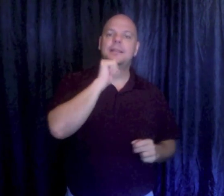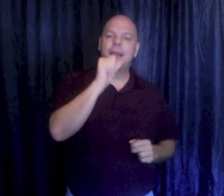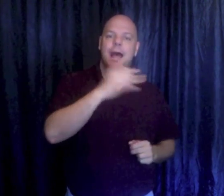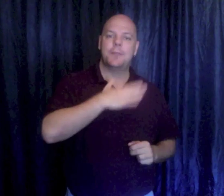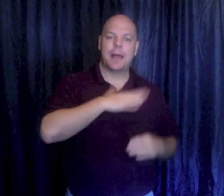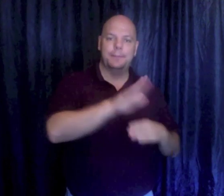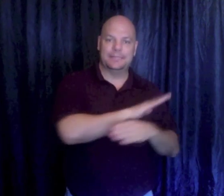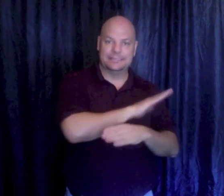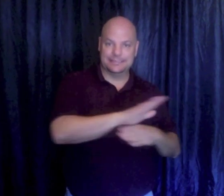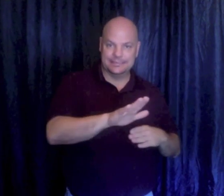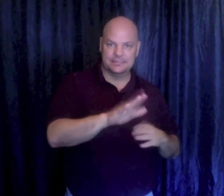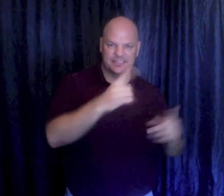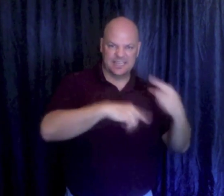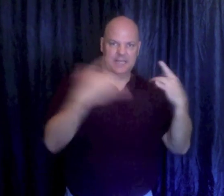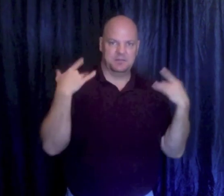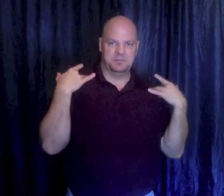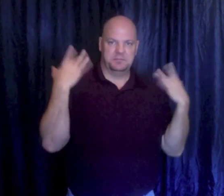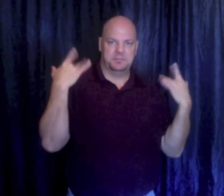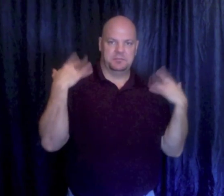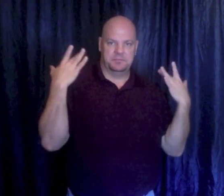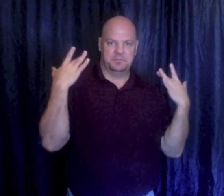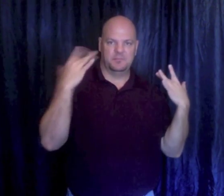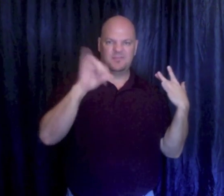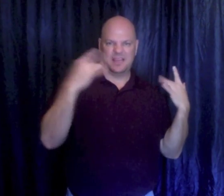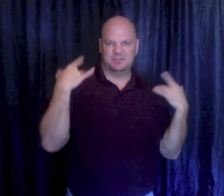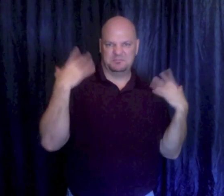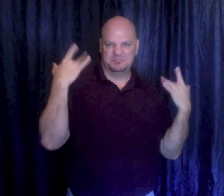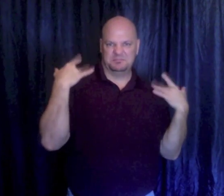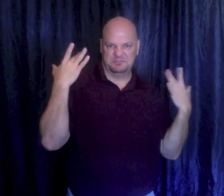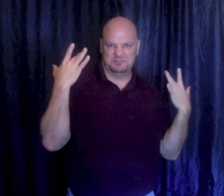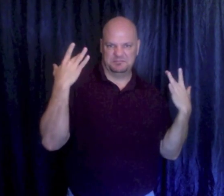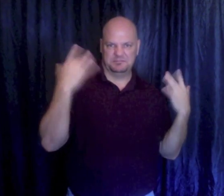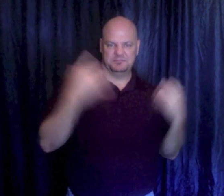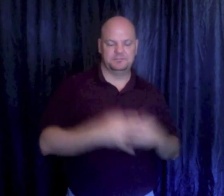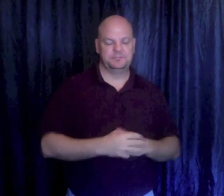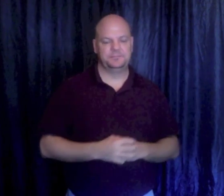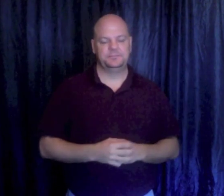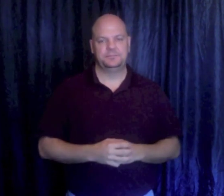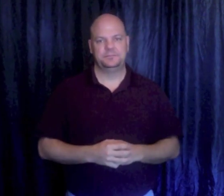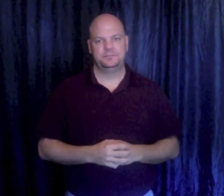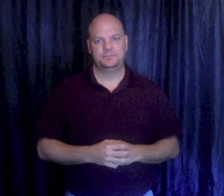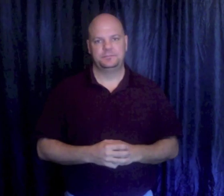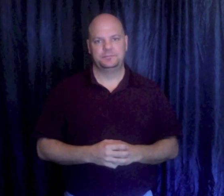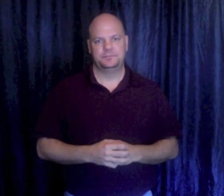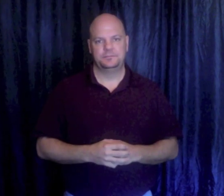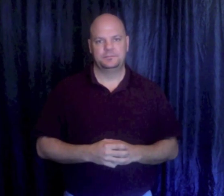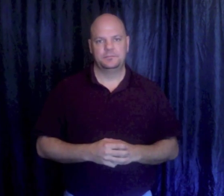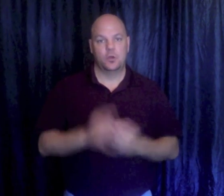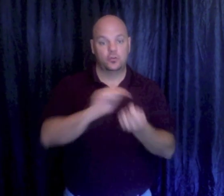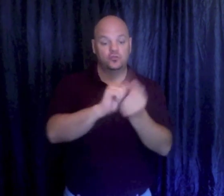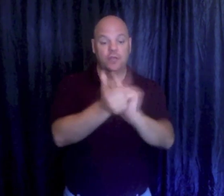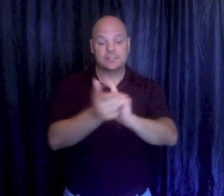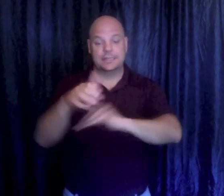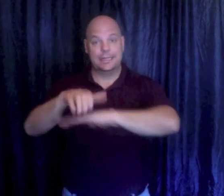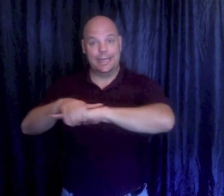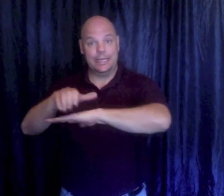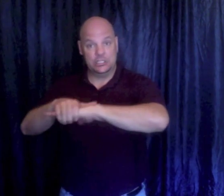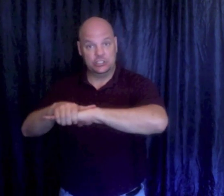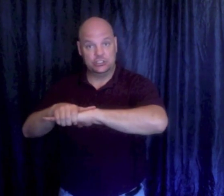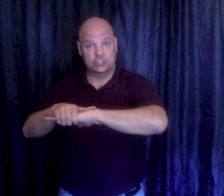shoulders. Both middle finger off your shoulders, not my business. Which in English, to teachers, that's the one where you're